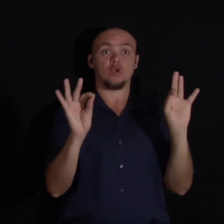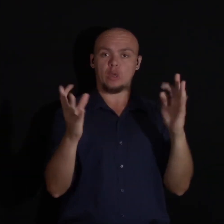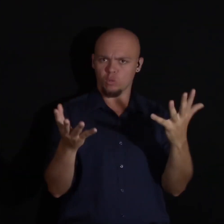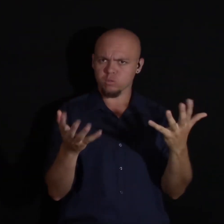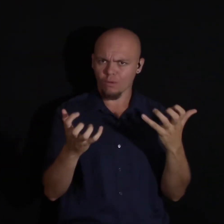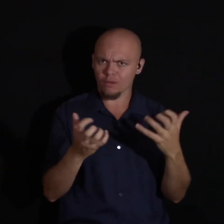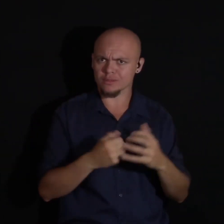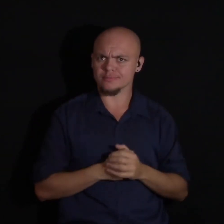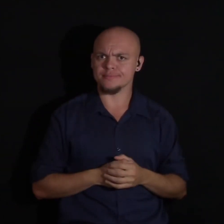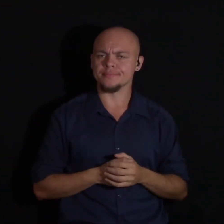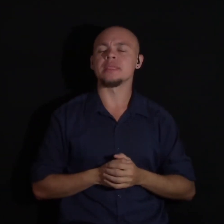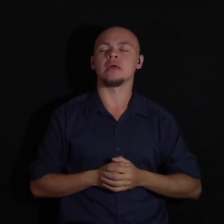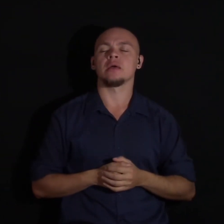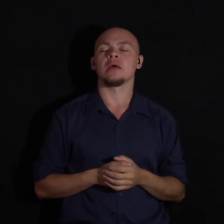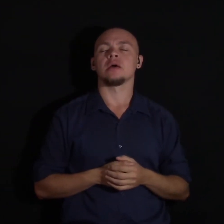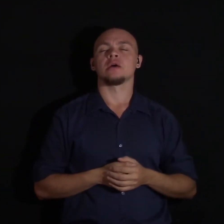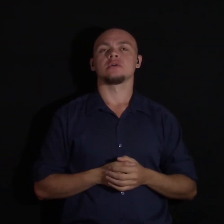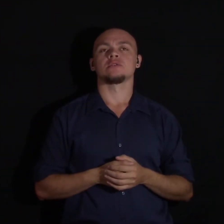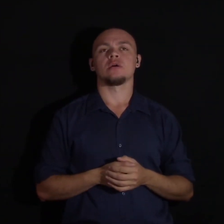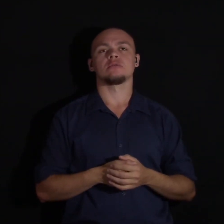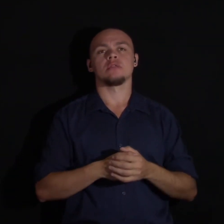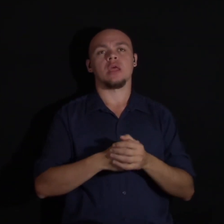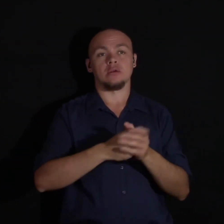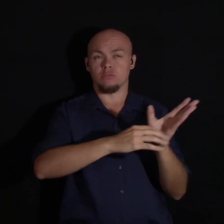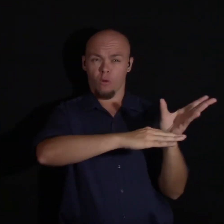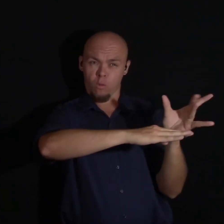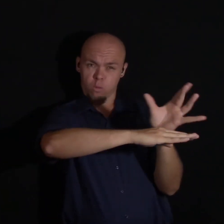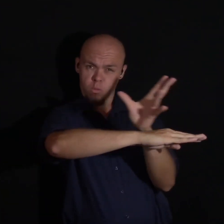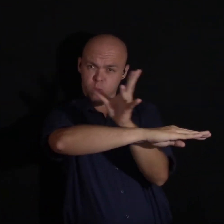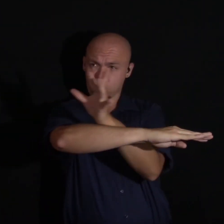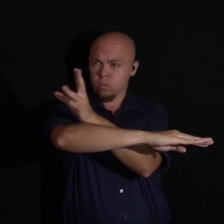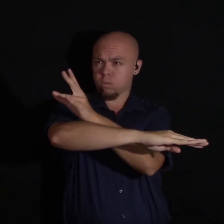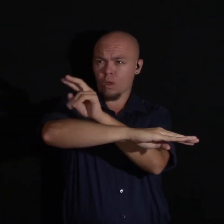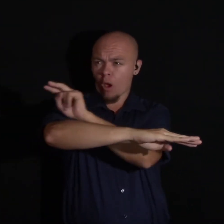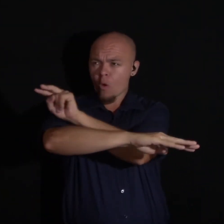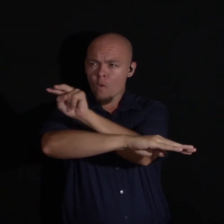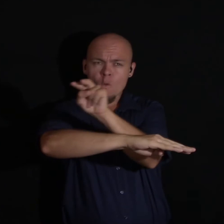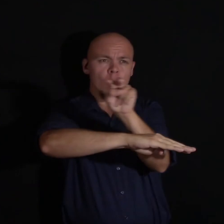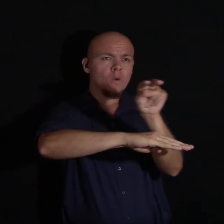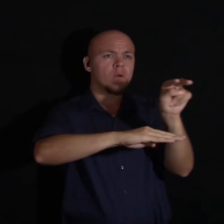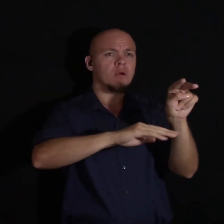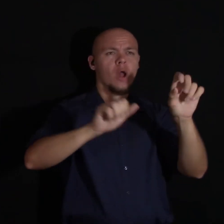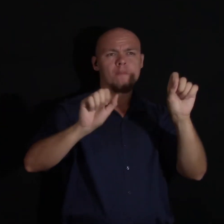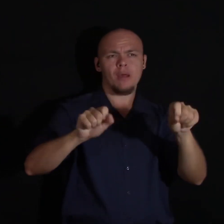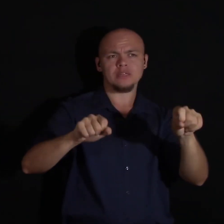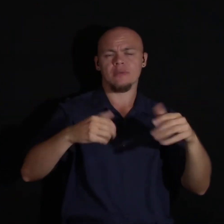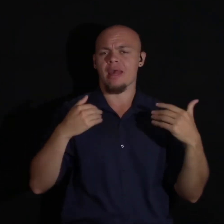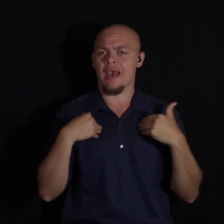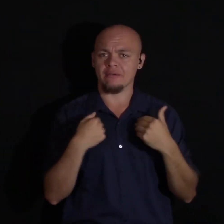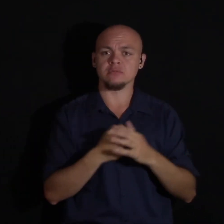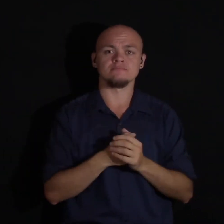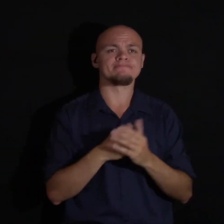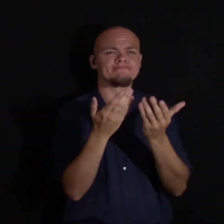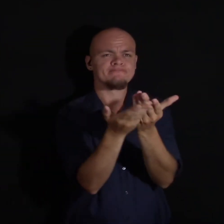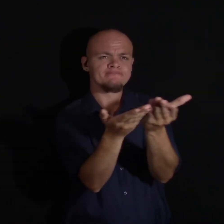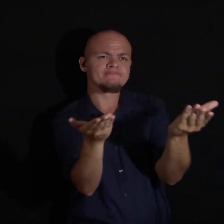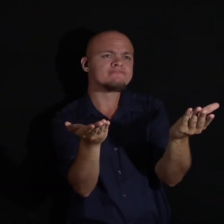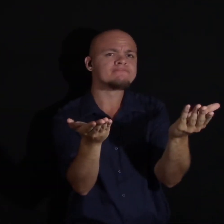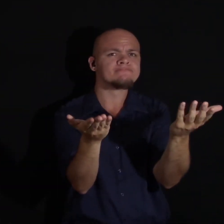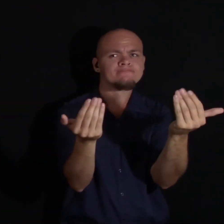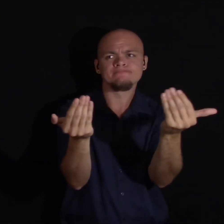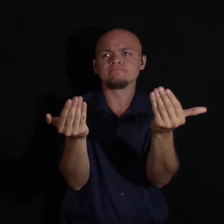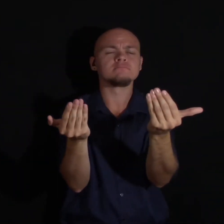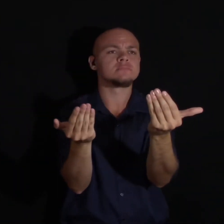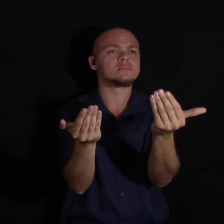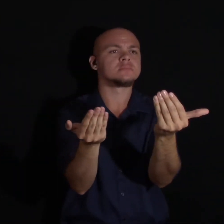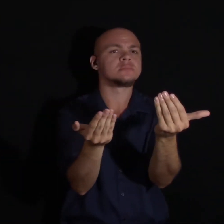As a wide open horizon and landscape of possibility. It has its palm out, waiting to catch